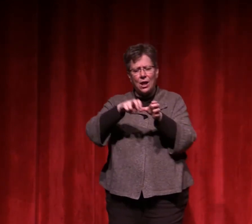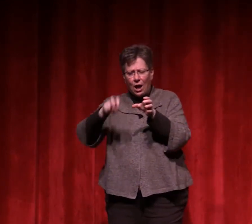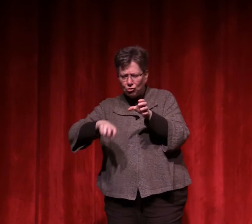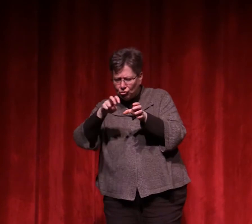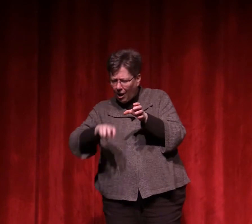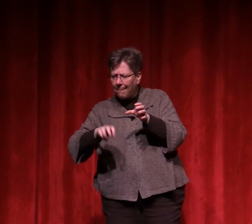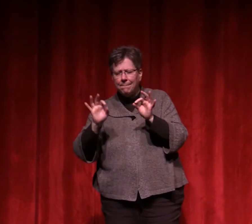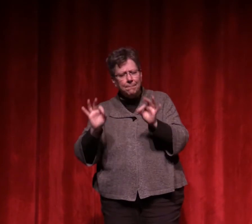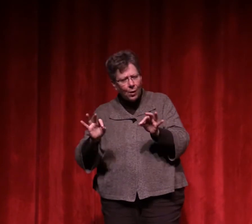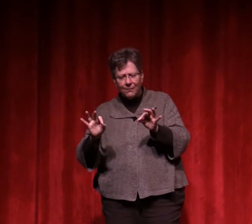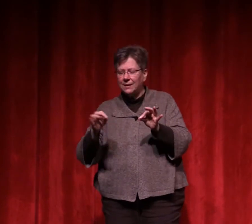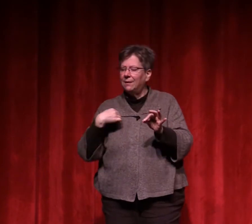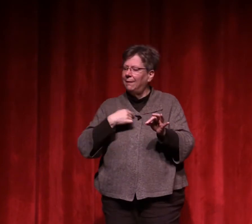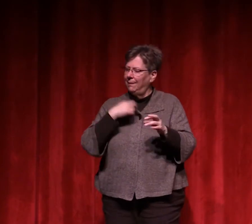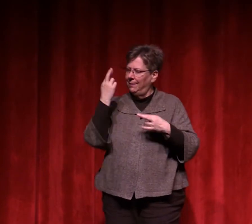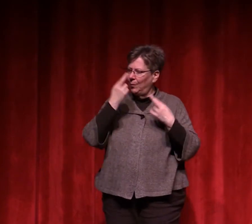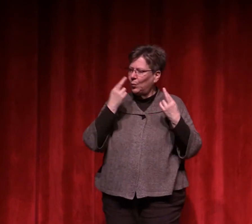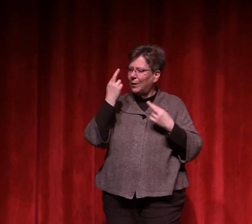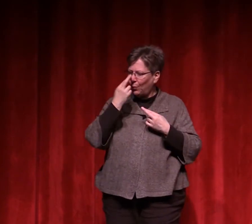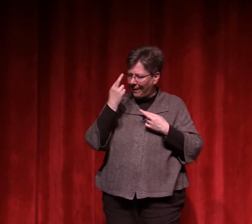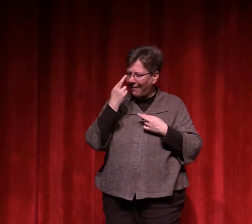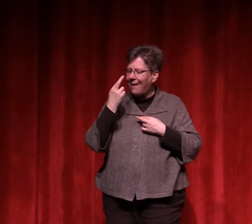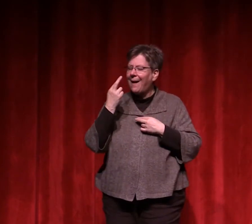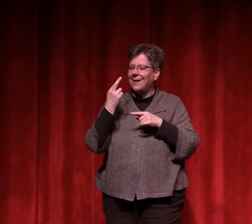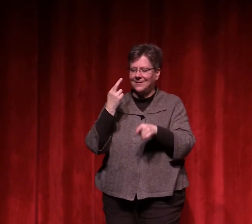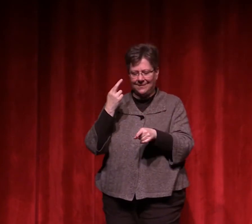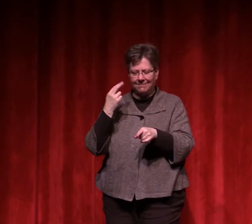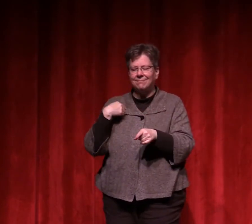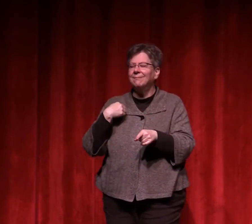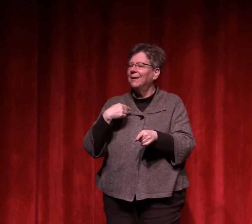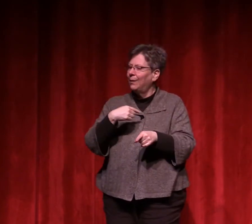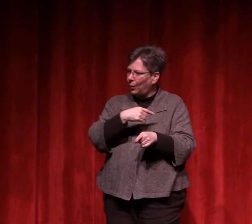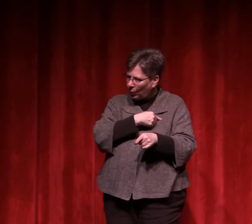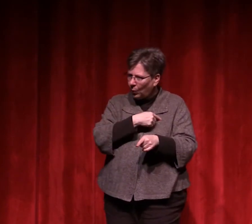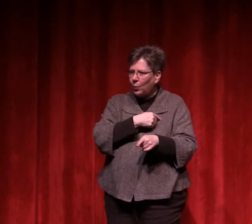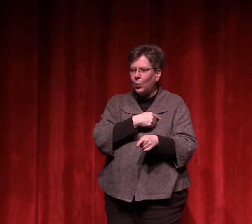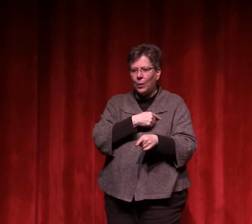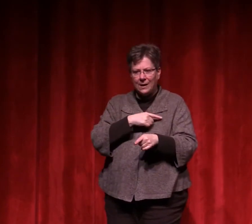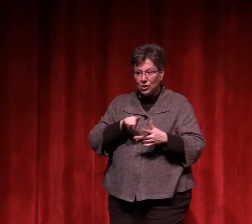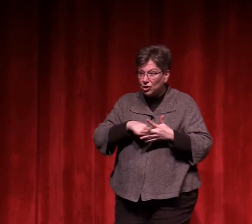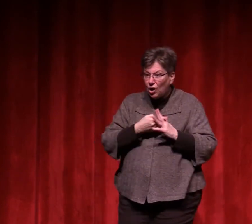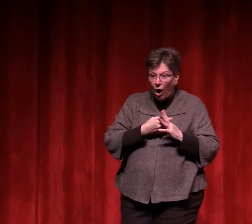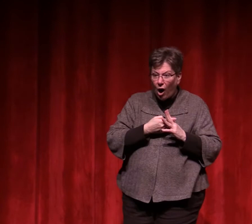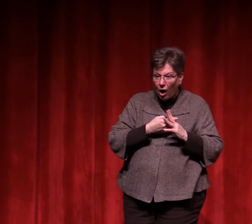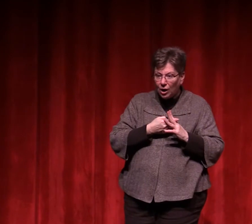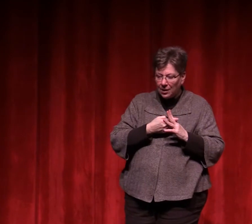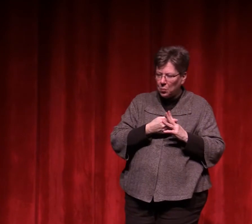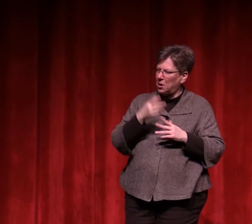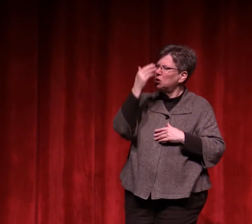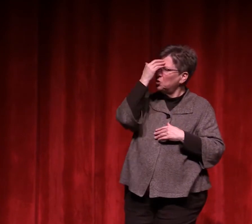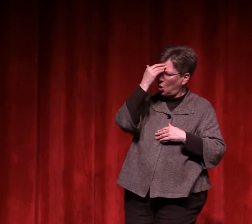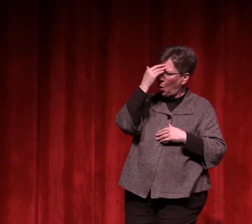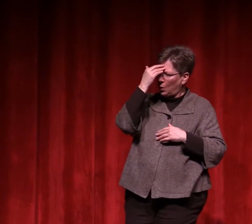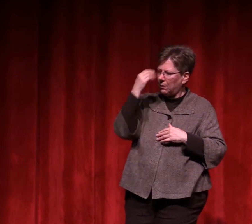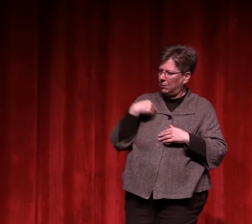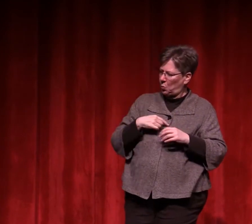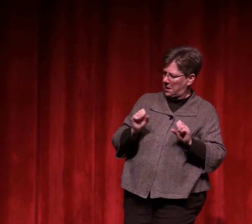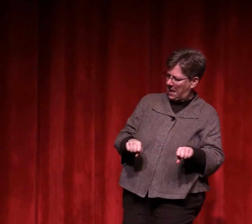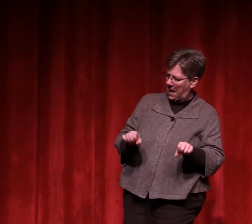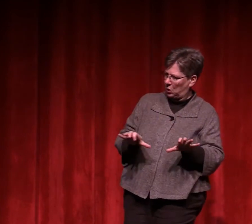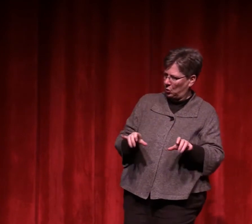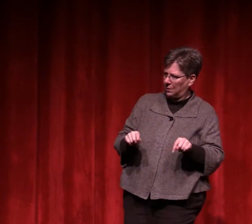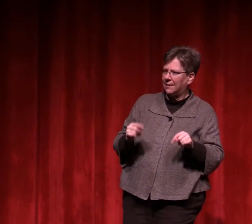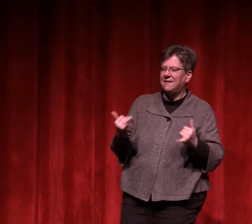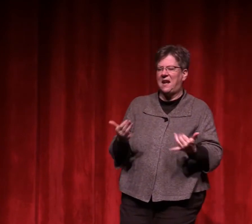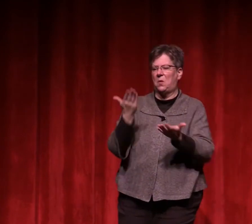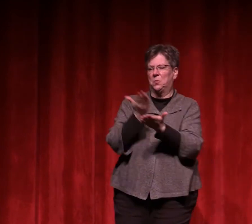And we came to realize right there that we went from knowing that we could do this to actually proving